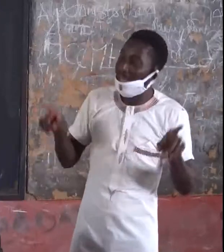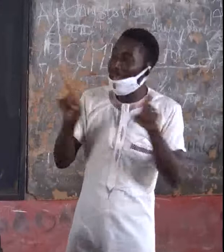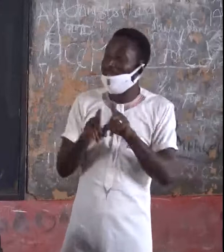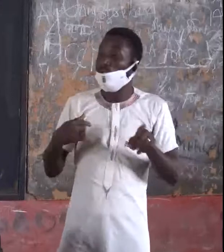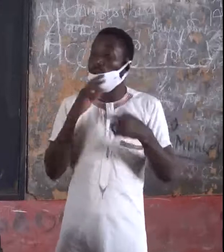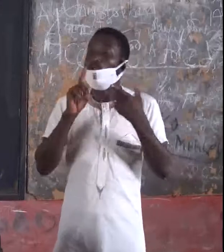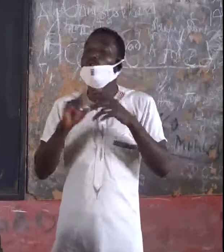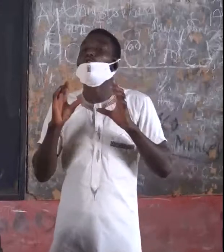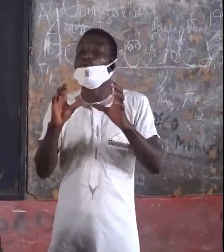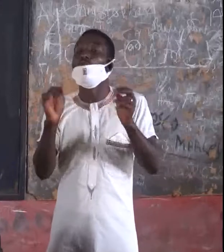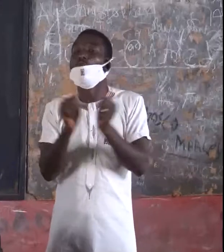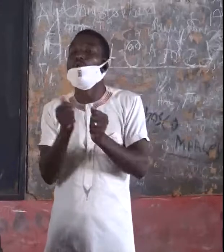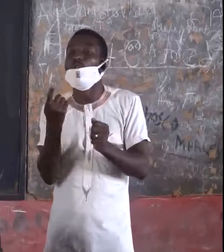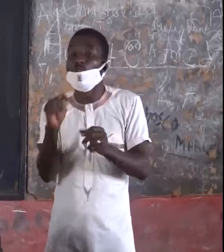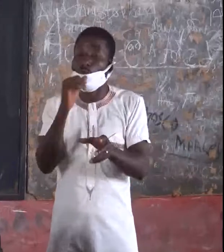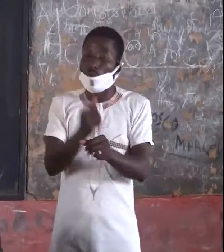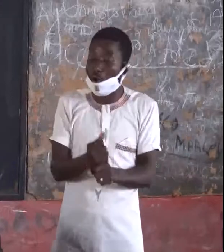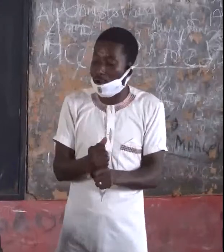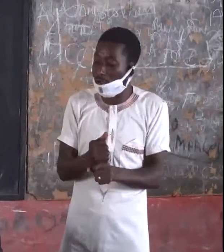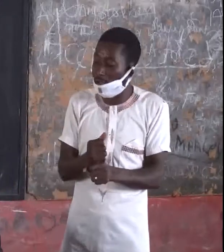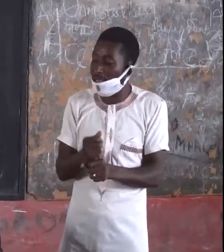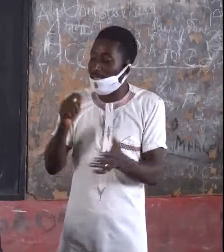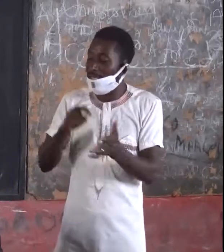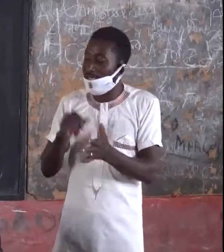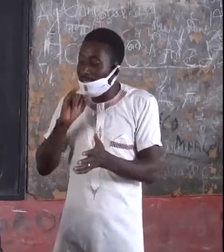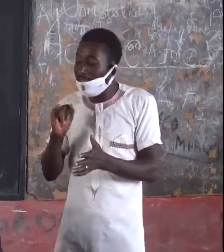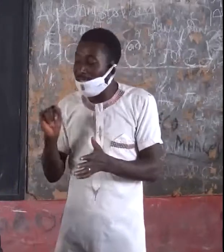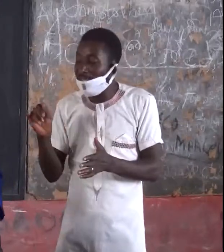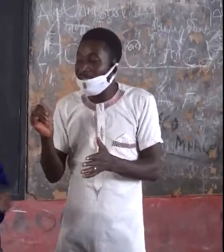are going to continue with the operation,